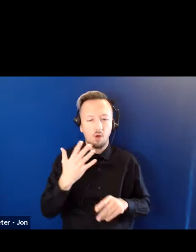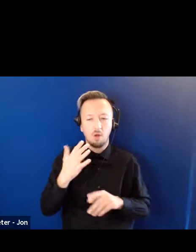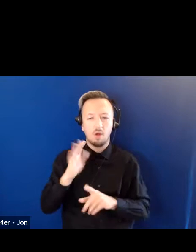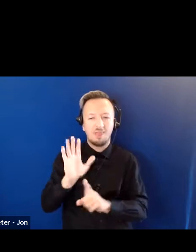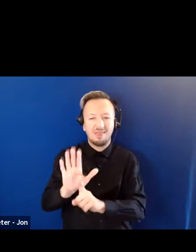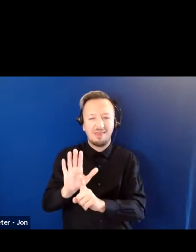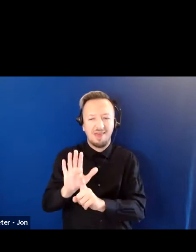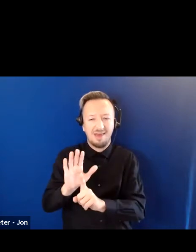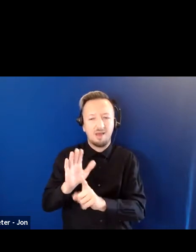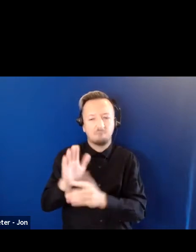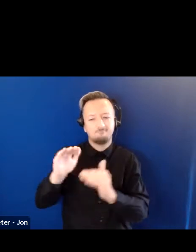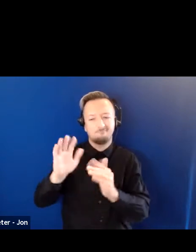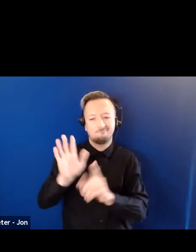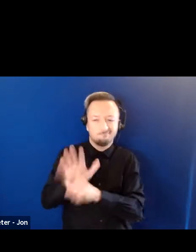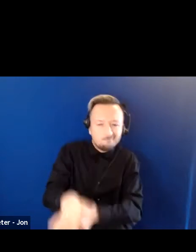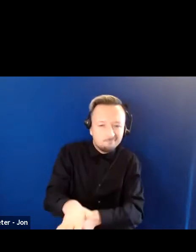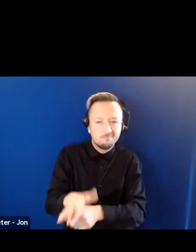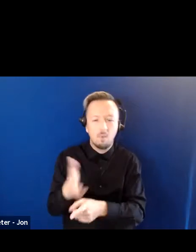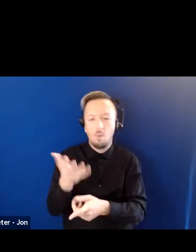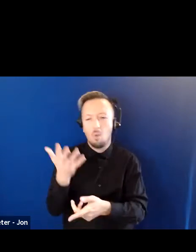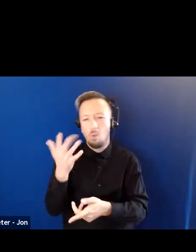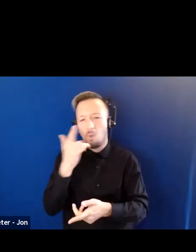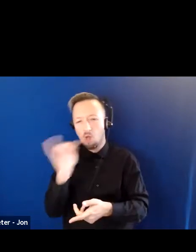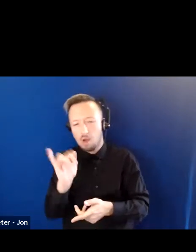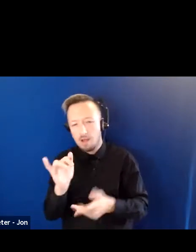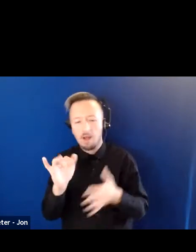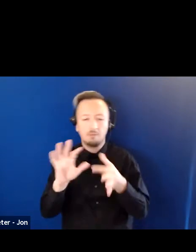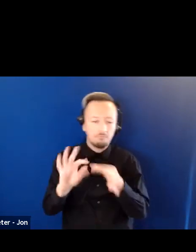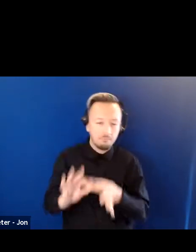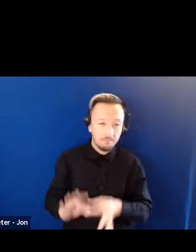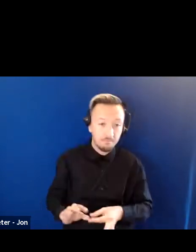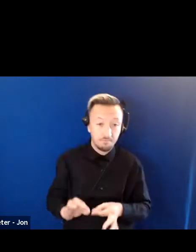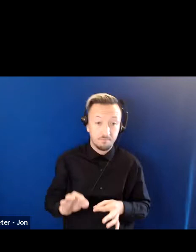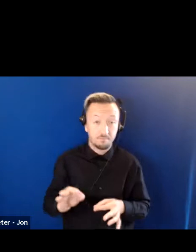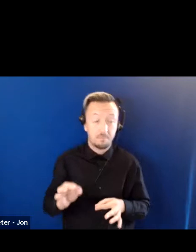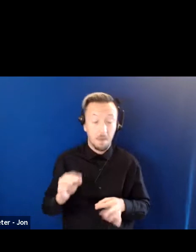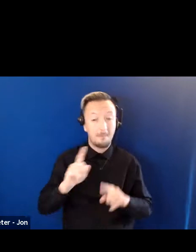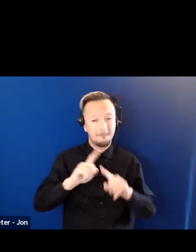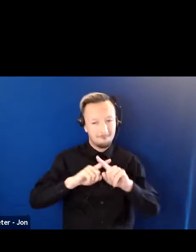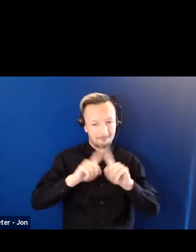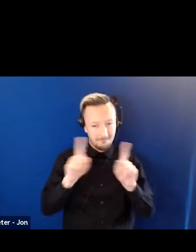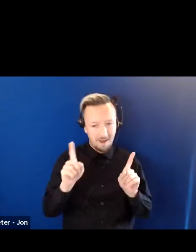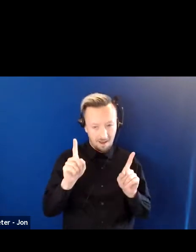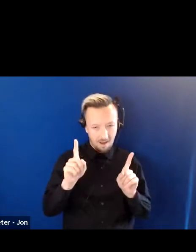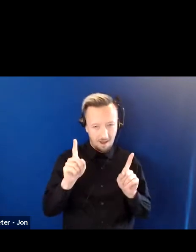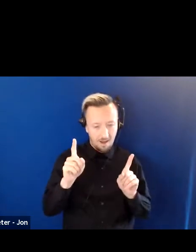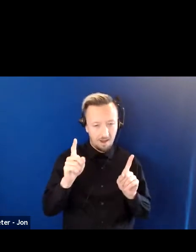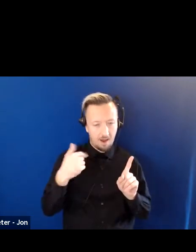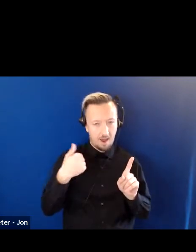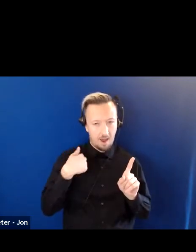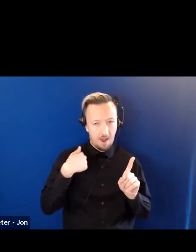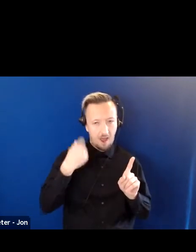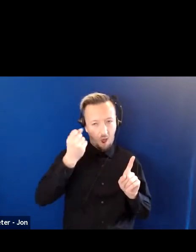that in. But like him, when I knew that somebody was uncomfortable, I knew that I had